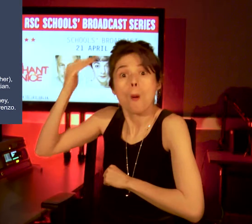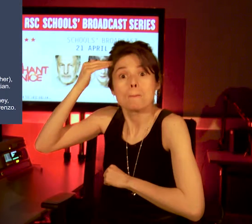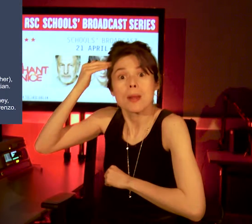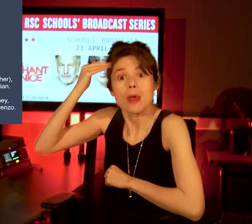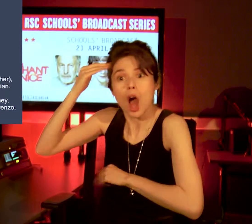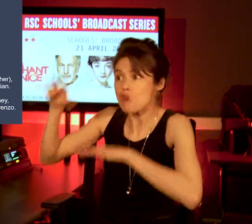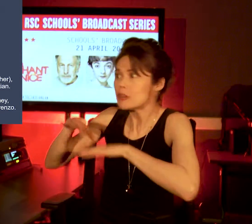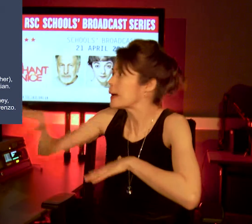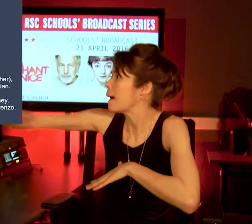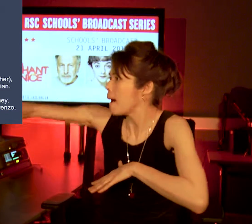and her mother's ring